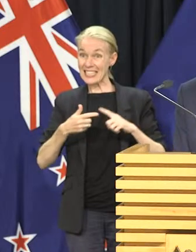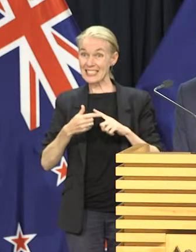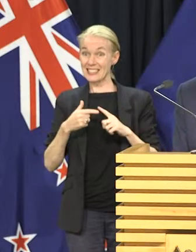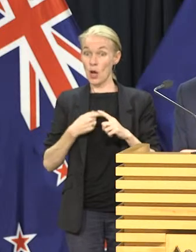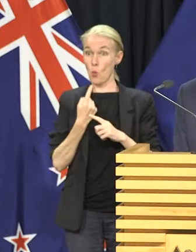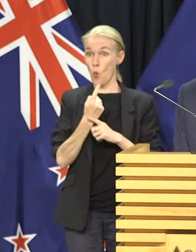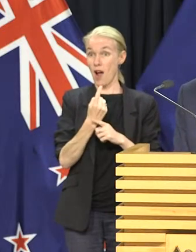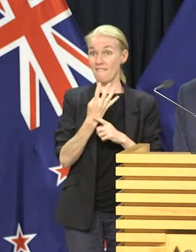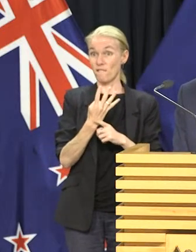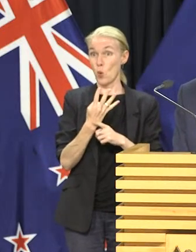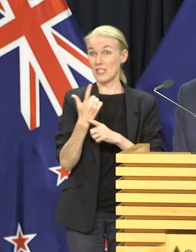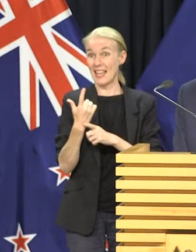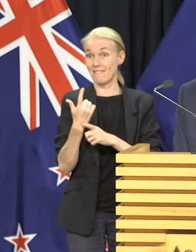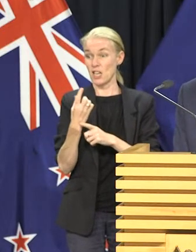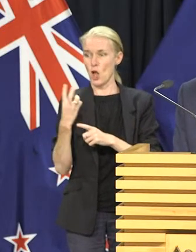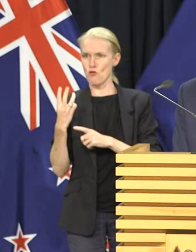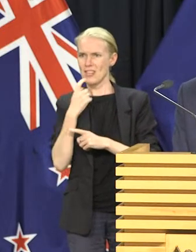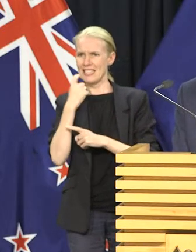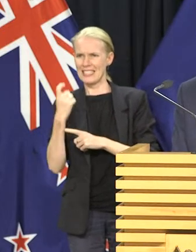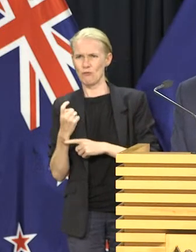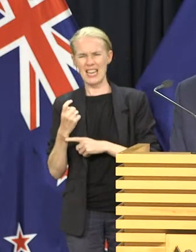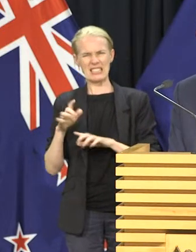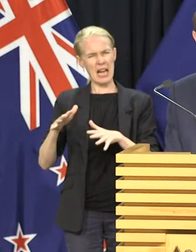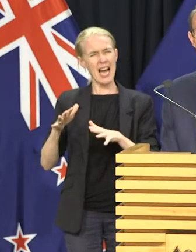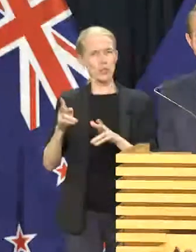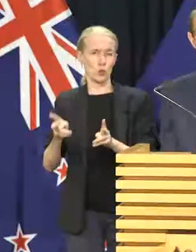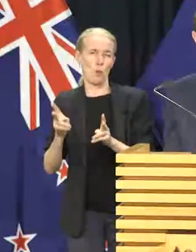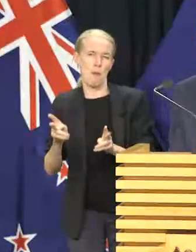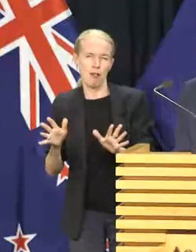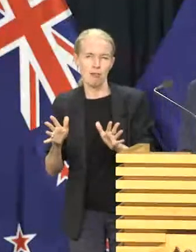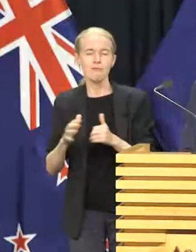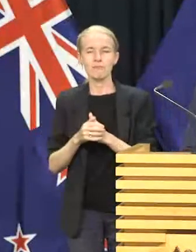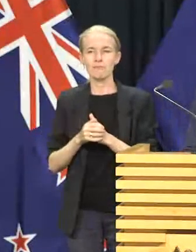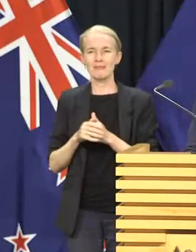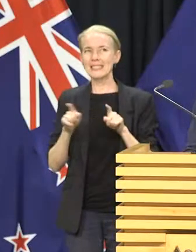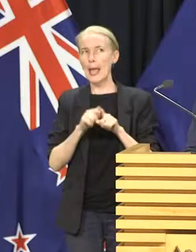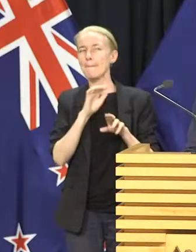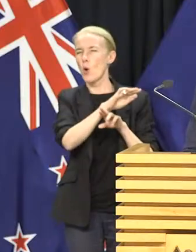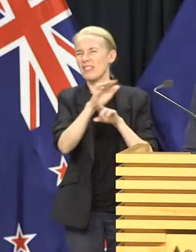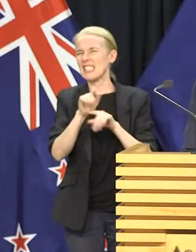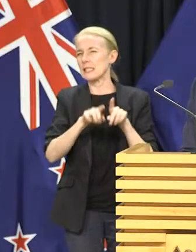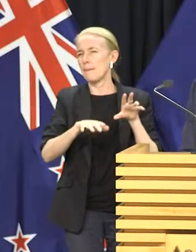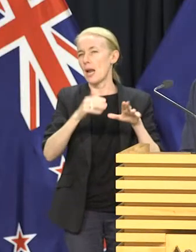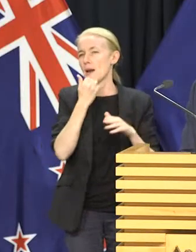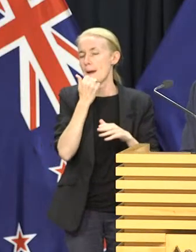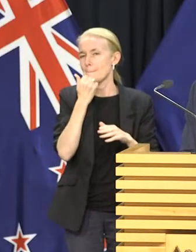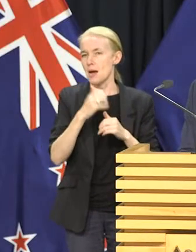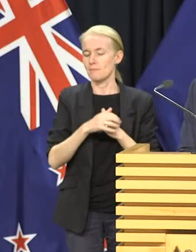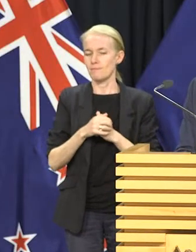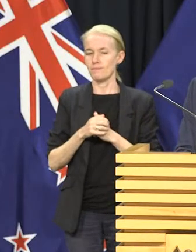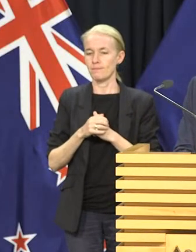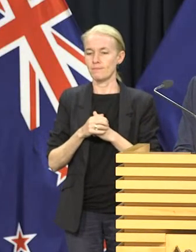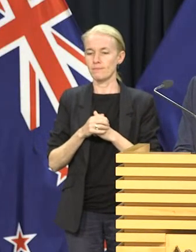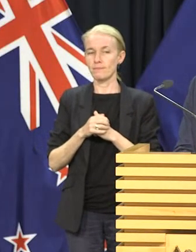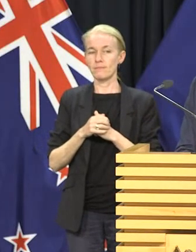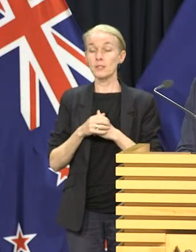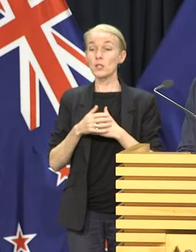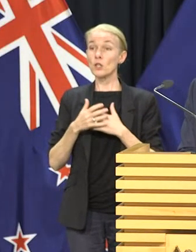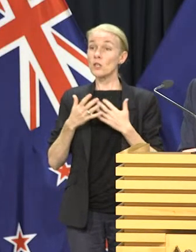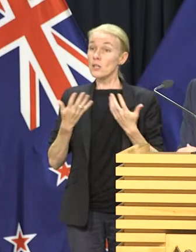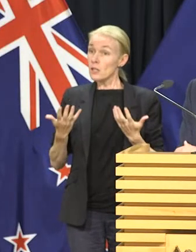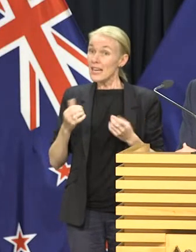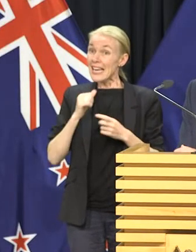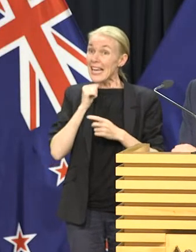and also what's been reported overseas. In terms of applications for early access to the vaccine for people